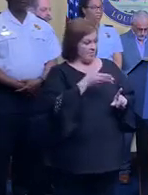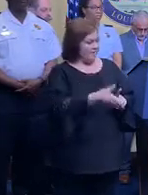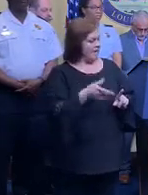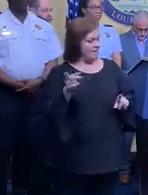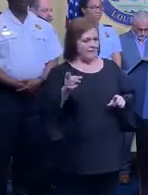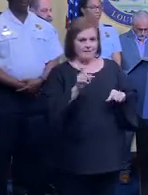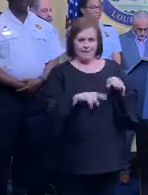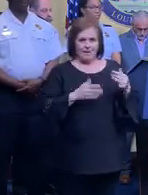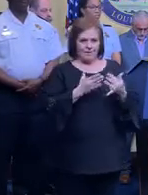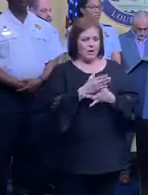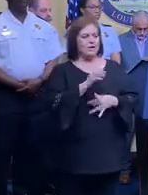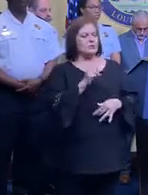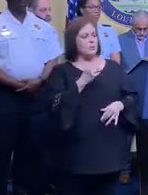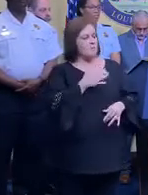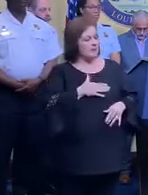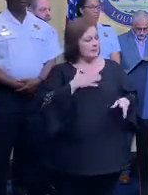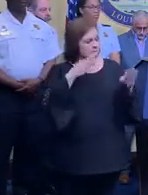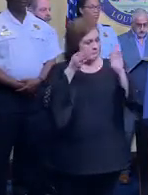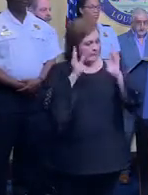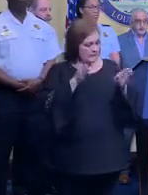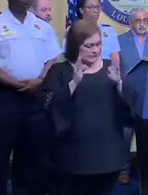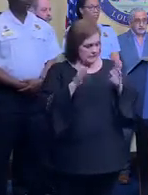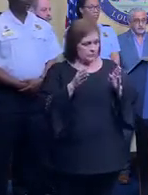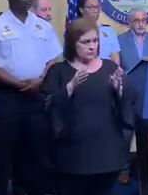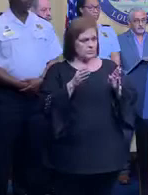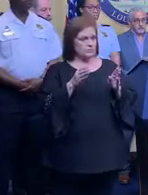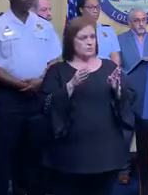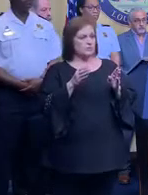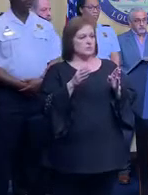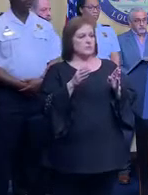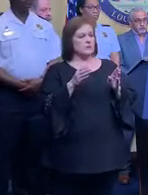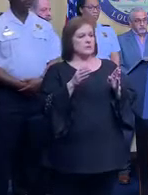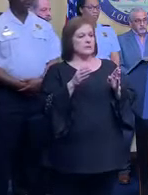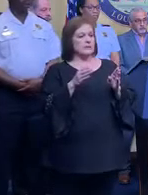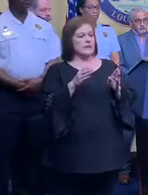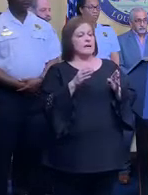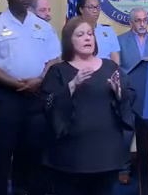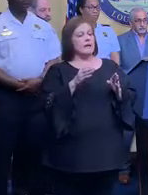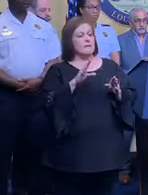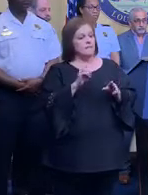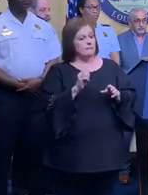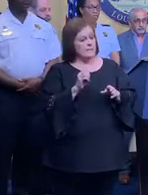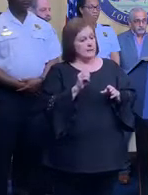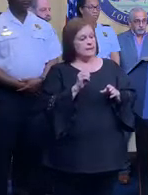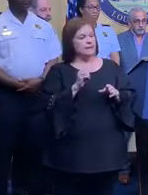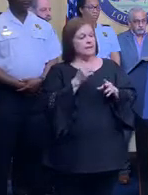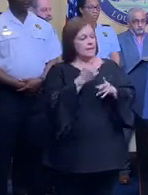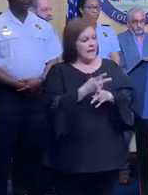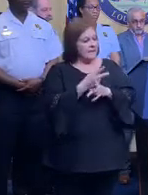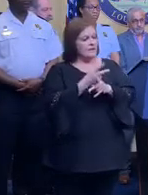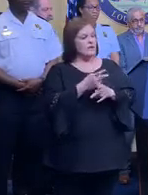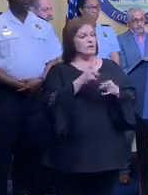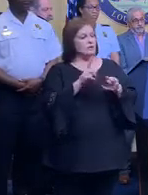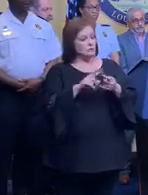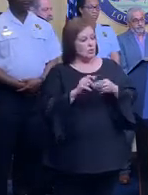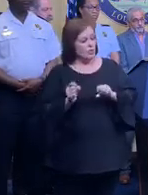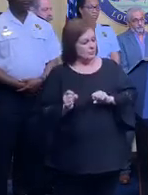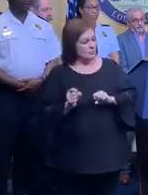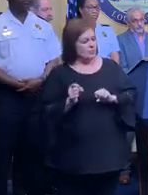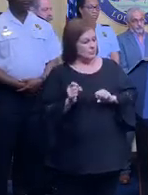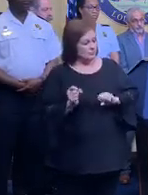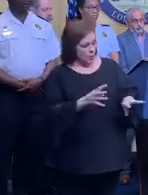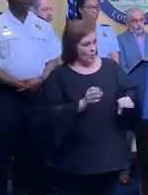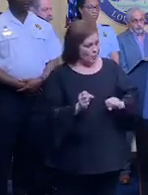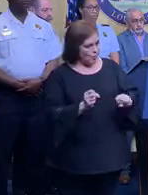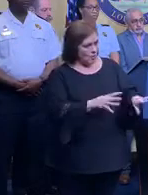citizens to pay attention to what is going on. Do take those necessary steps to secure your trash and